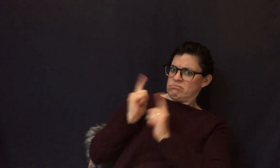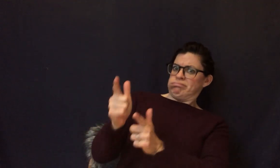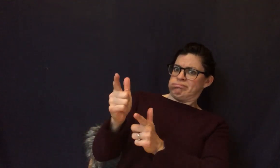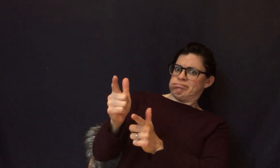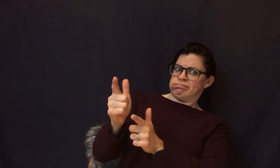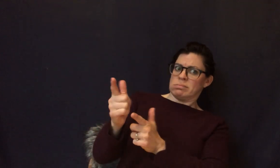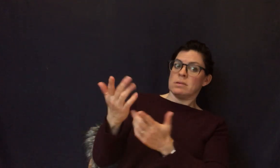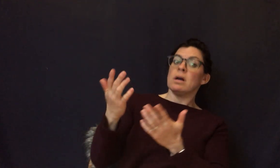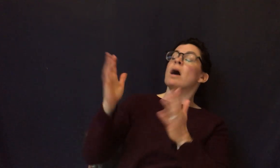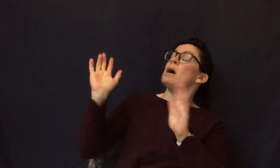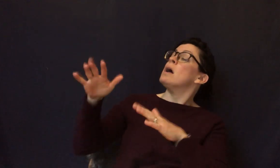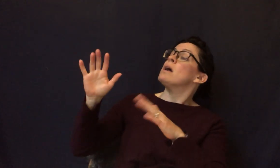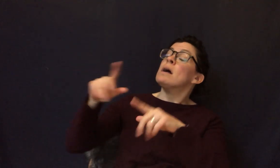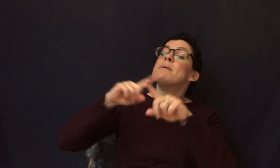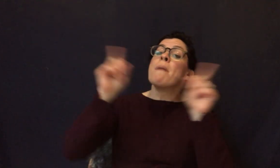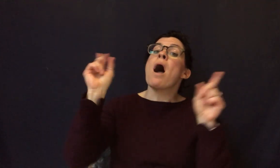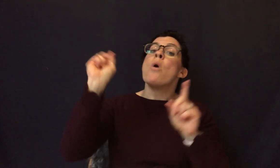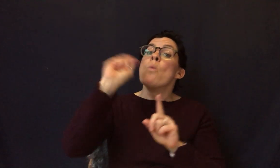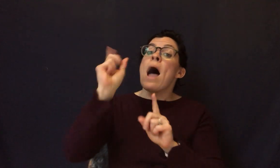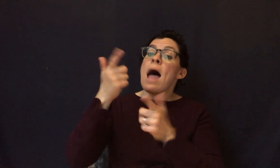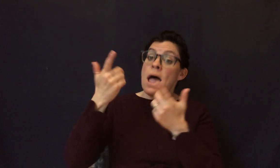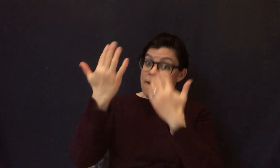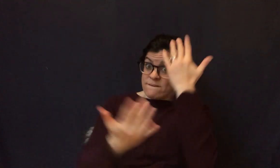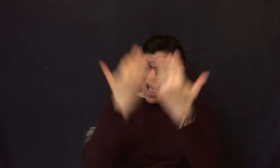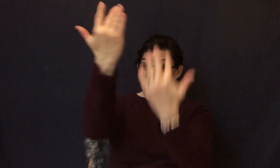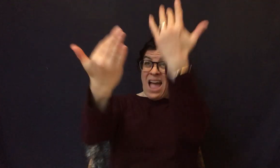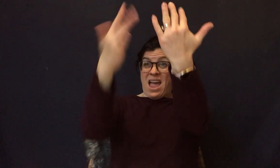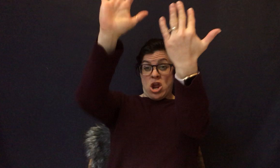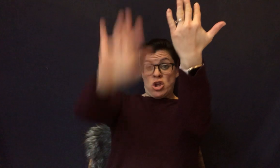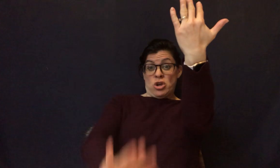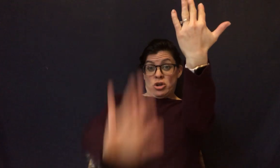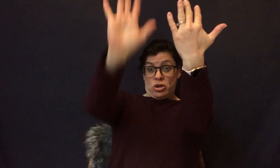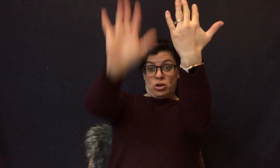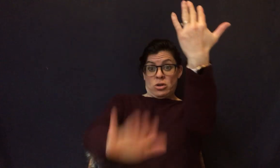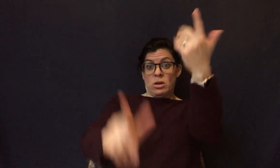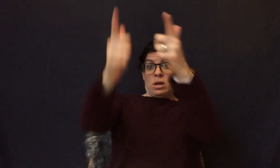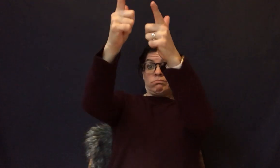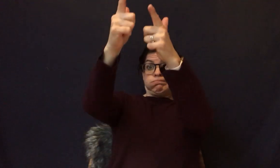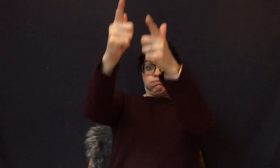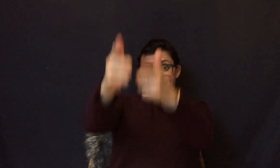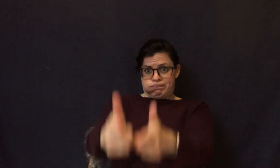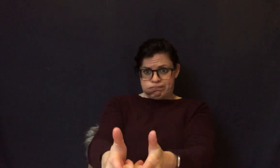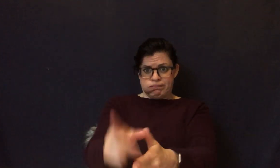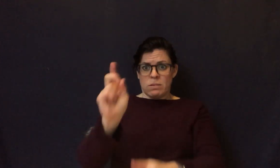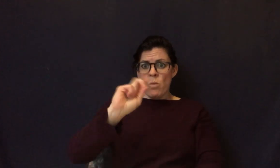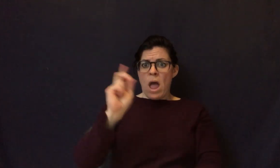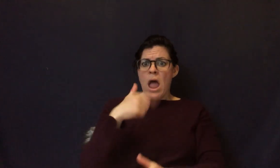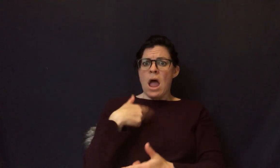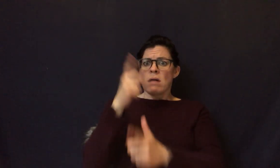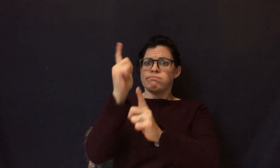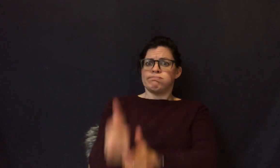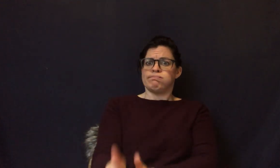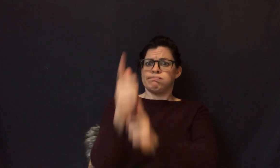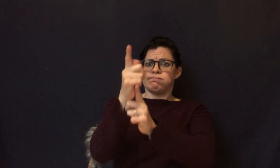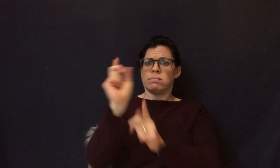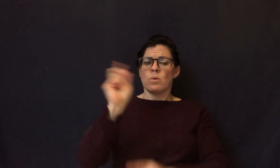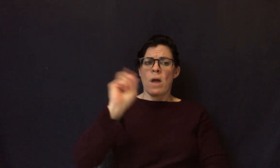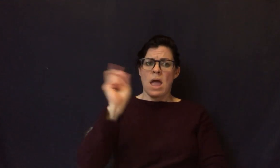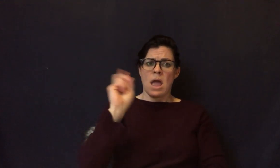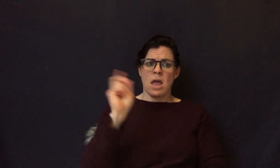The lower part. Okay, why? Look, right here, look at this arrow, look at the bullseye. Where's the bullseye? It's at the base of the fire,